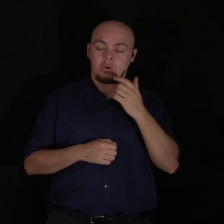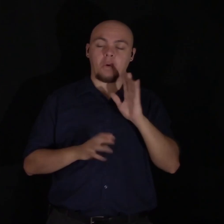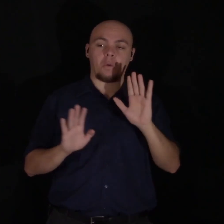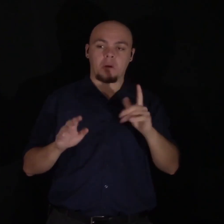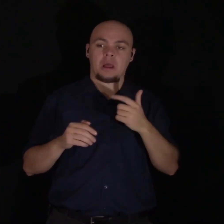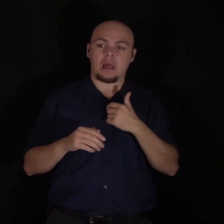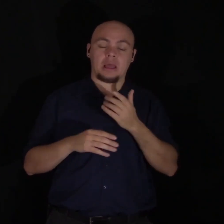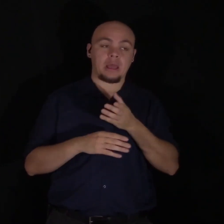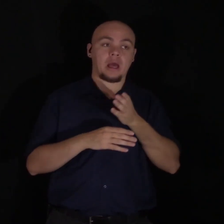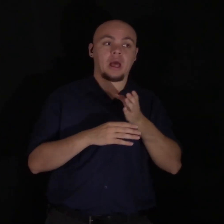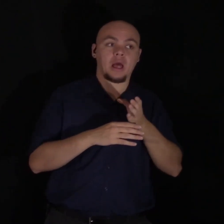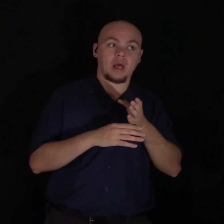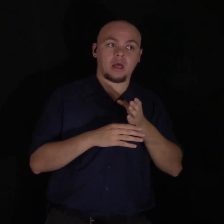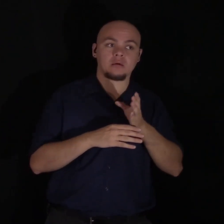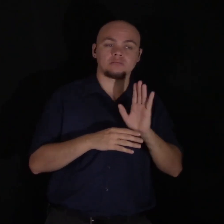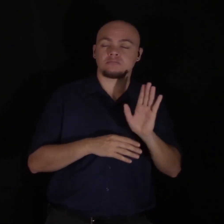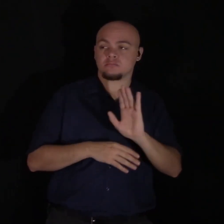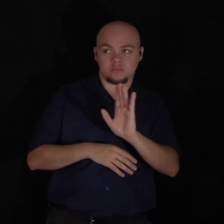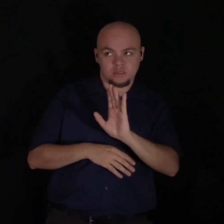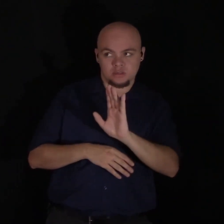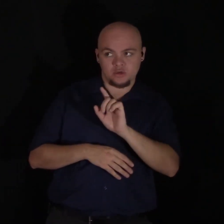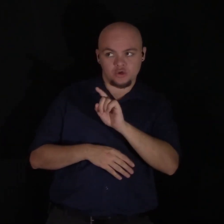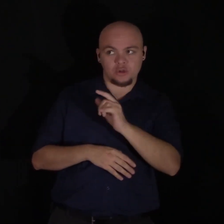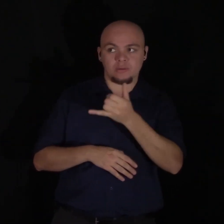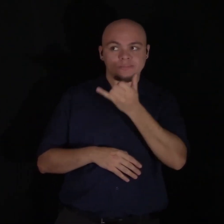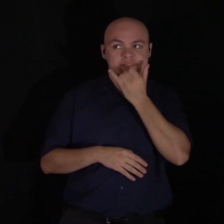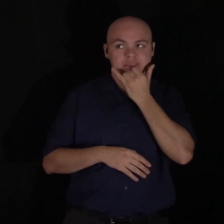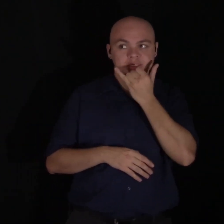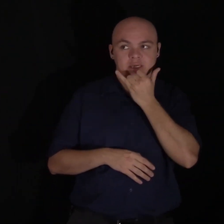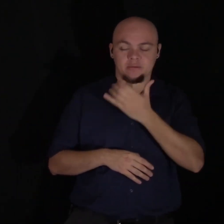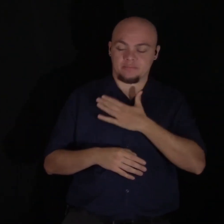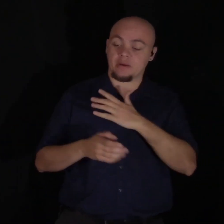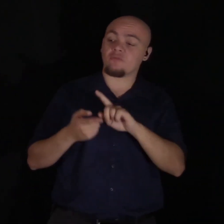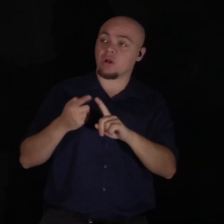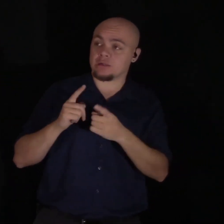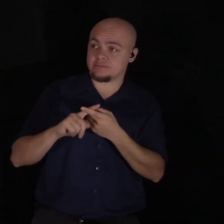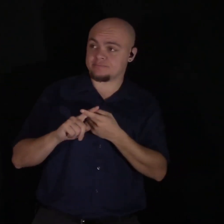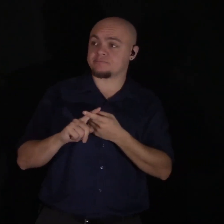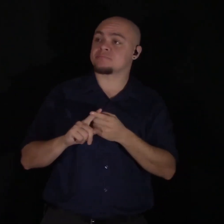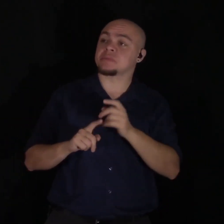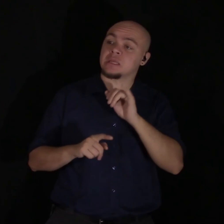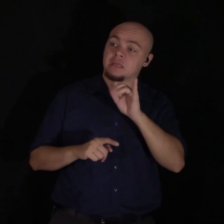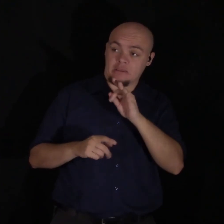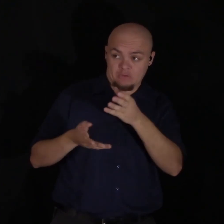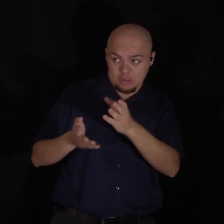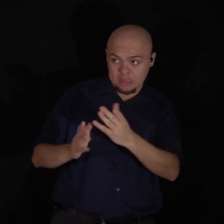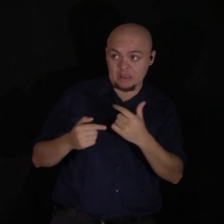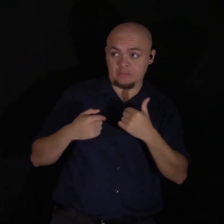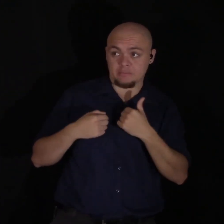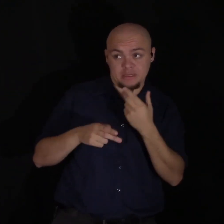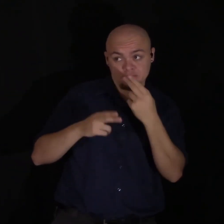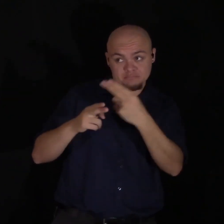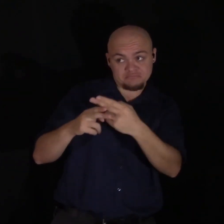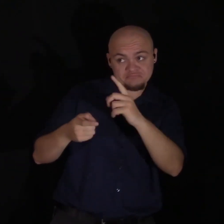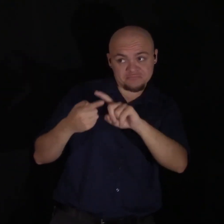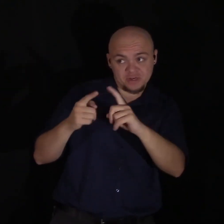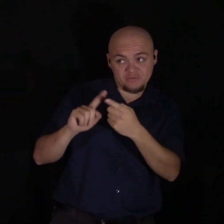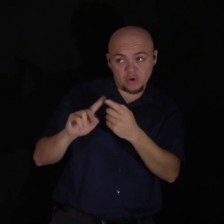him. "but you are mistaken, my friend, if thus you will allow me to name you. Nothing